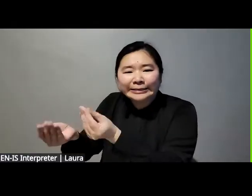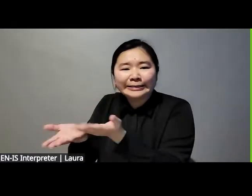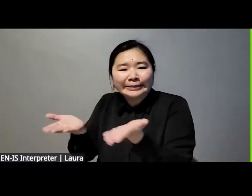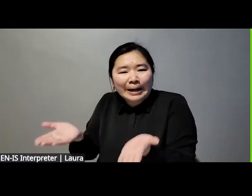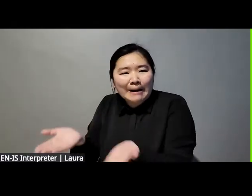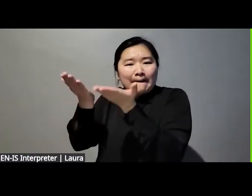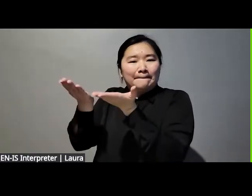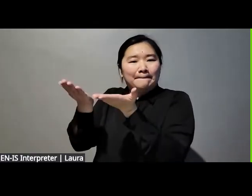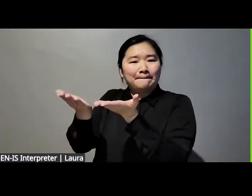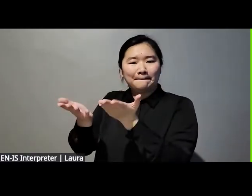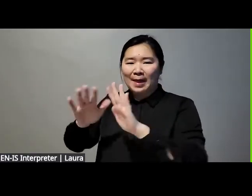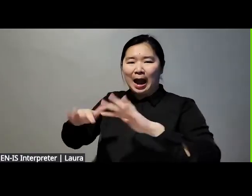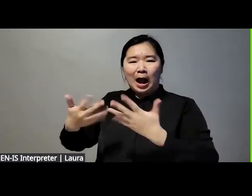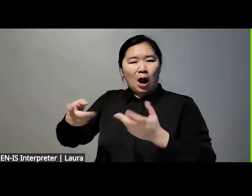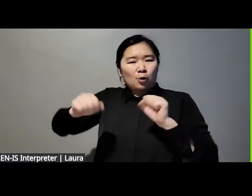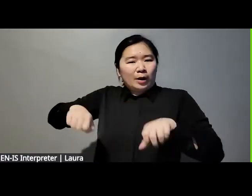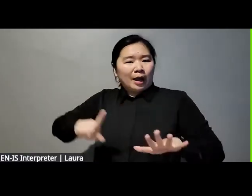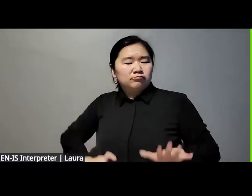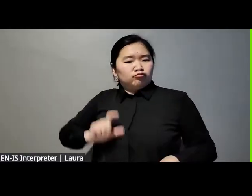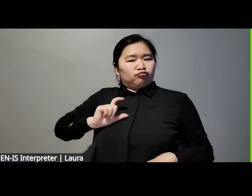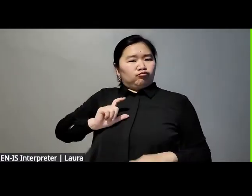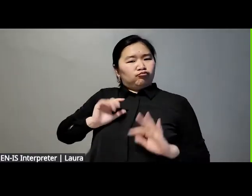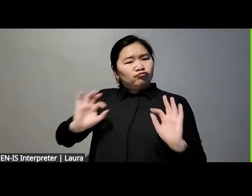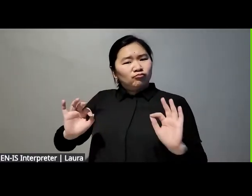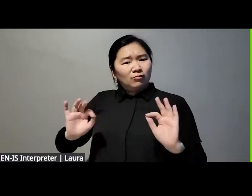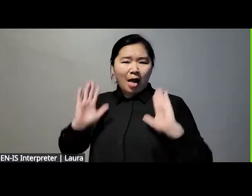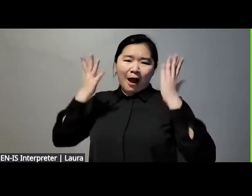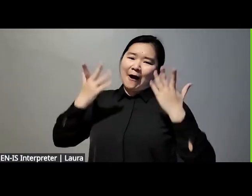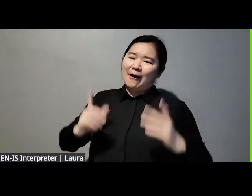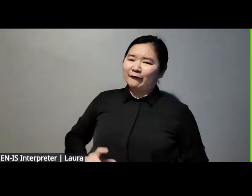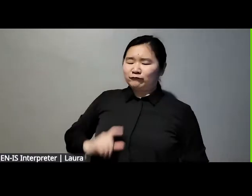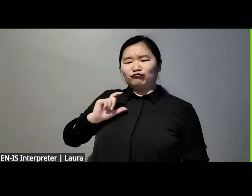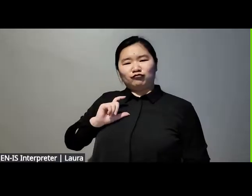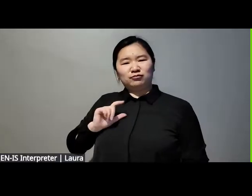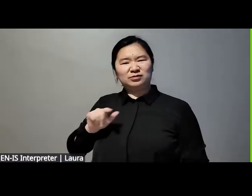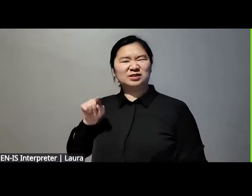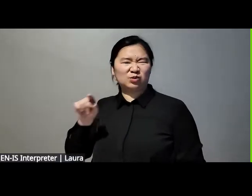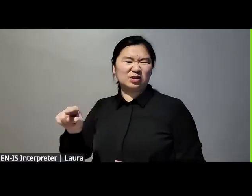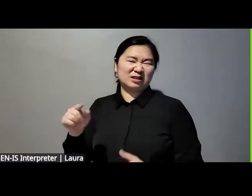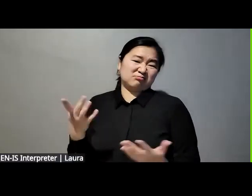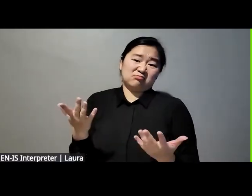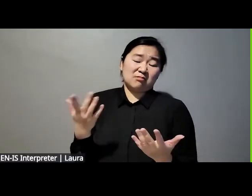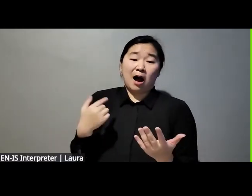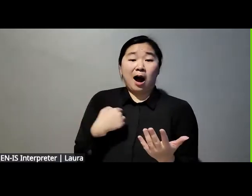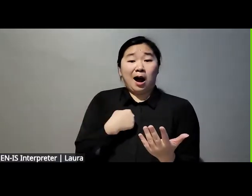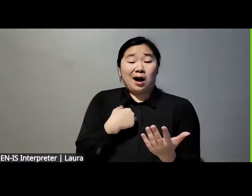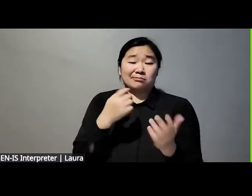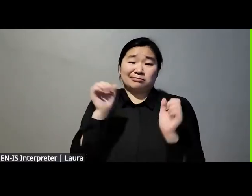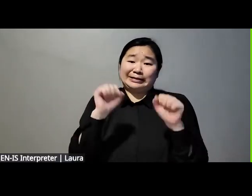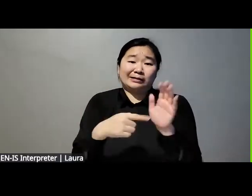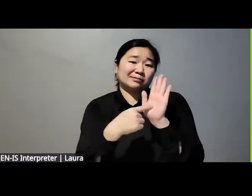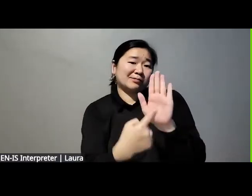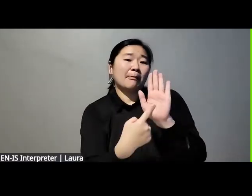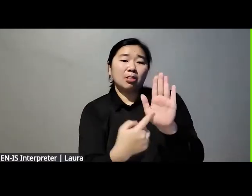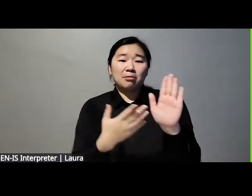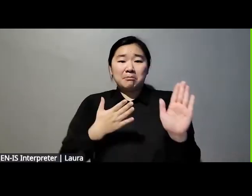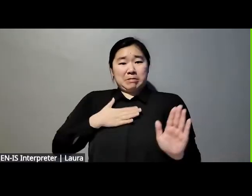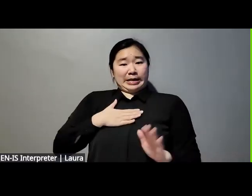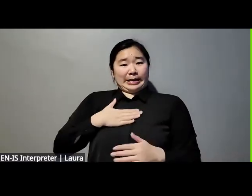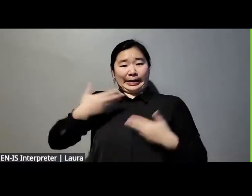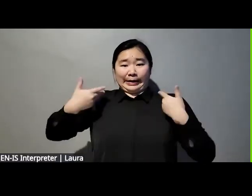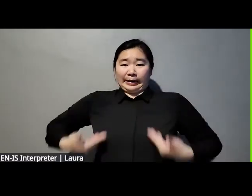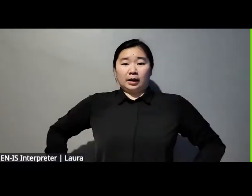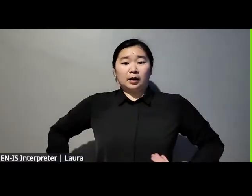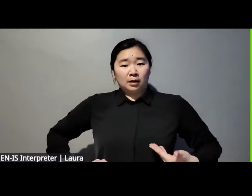stages, they will be able to mentor their children, and it will help in reducing the stigma. In some cases,